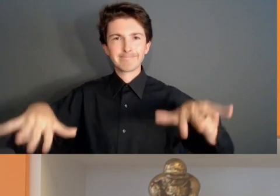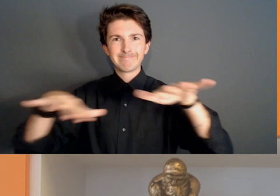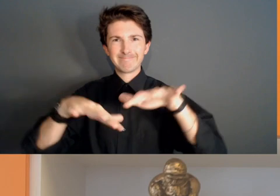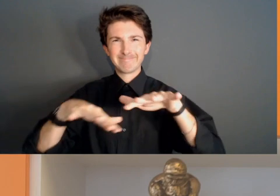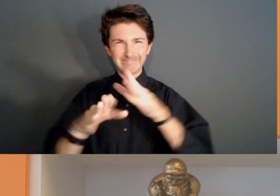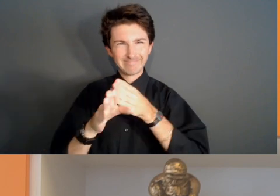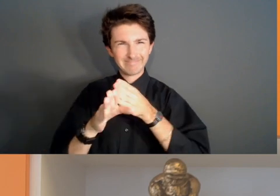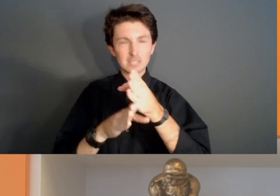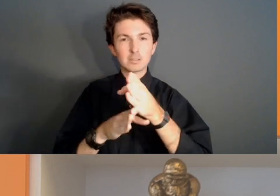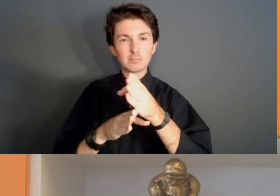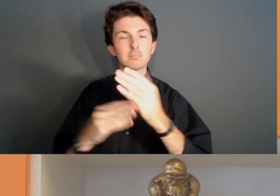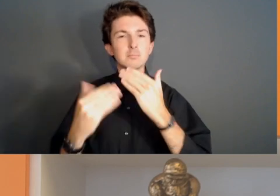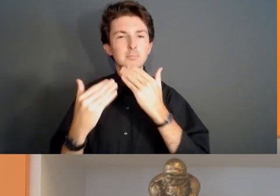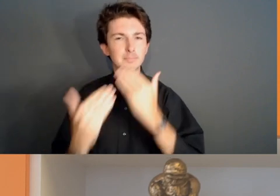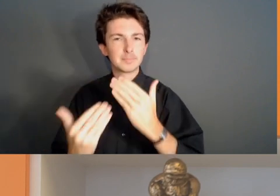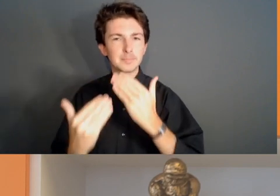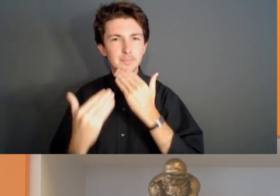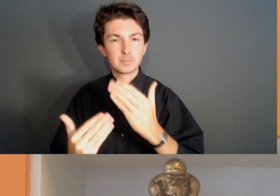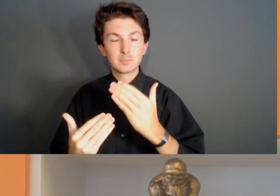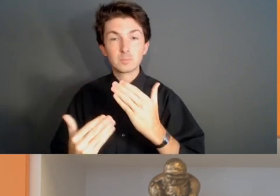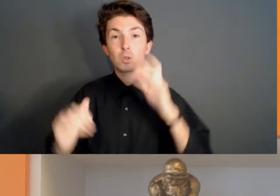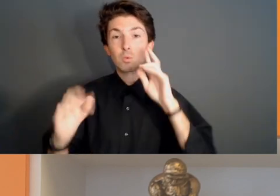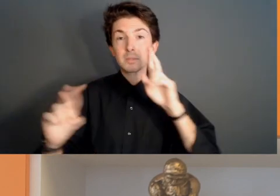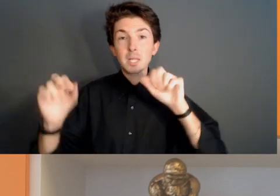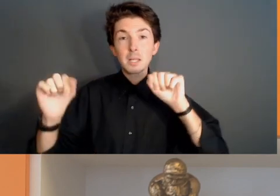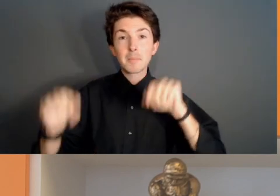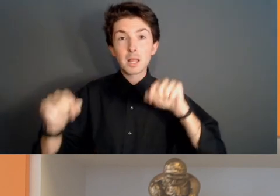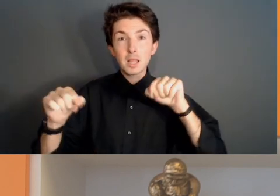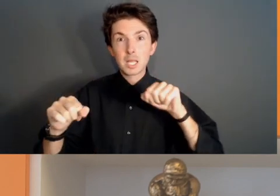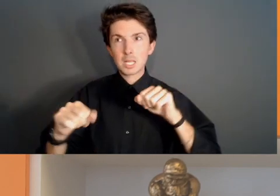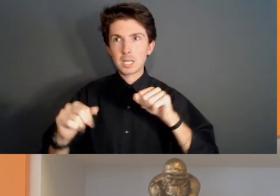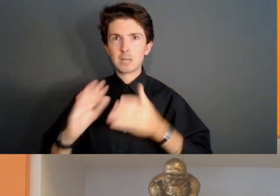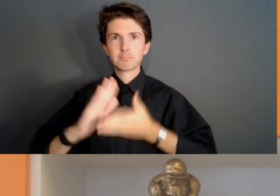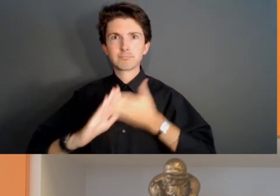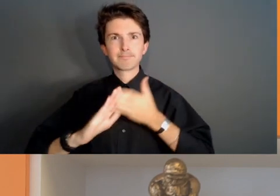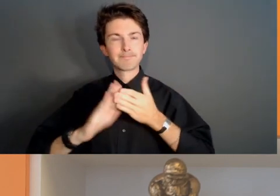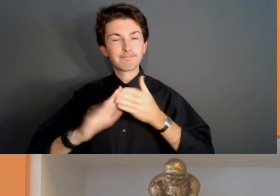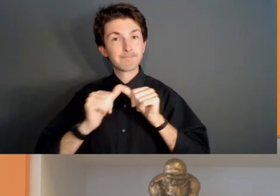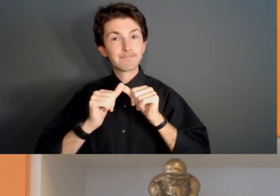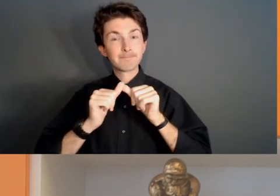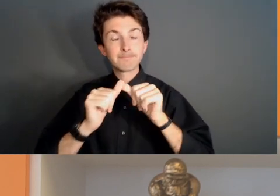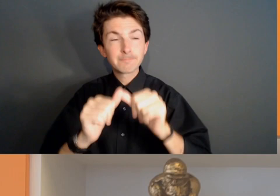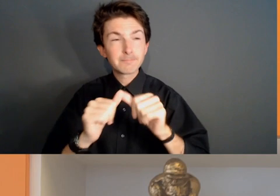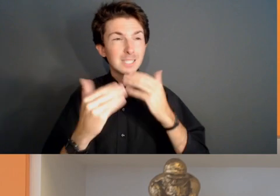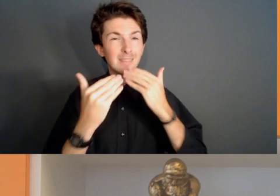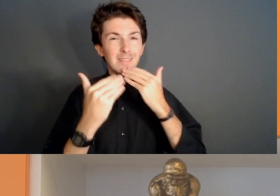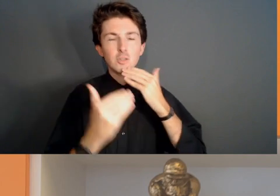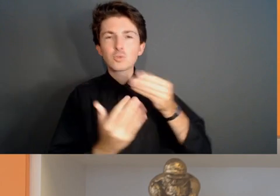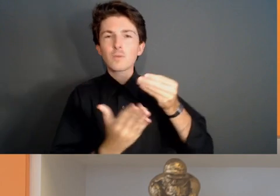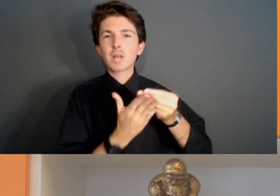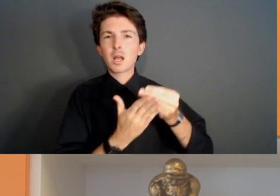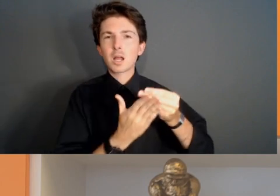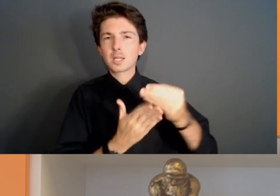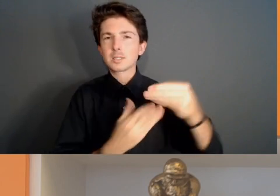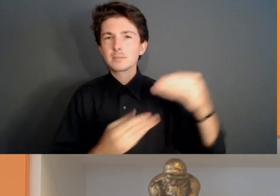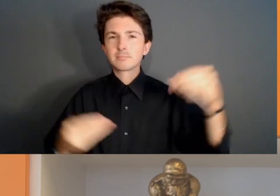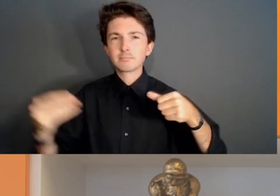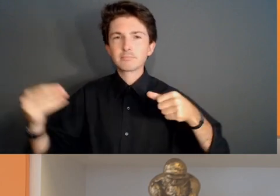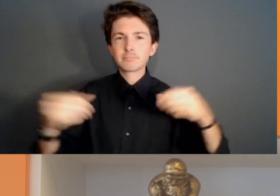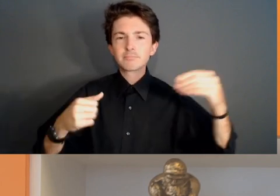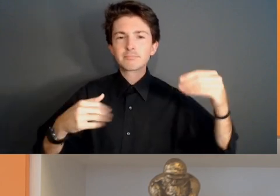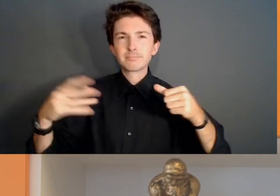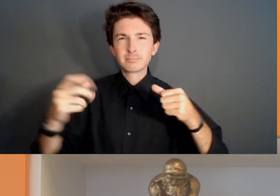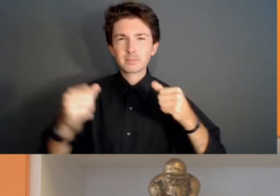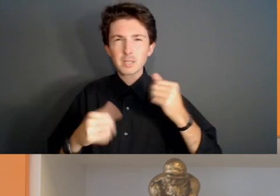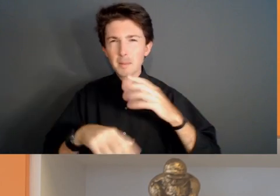Continued support of our programming allows for RespectAbility to keep making a difference in all our program areas and building thought leadership